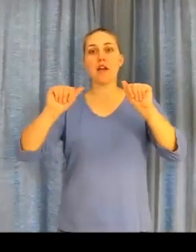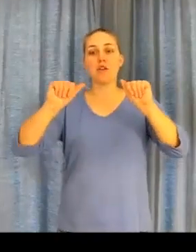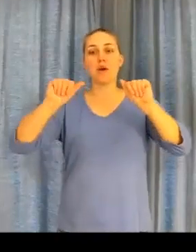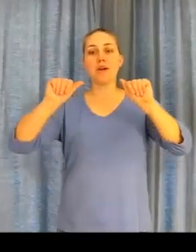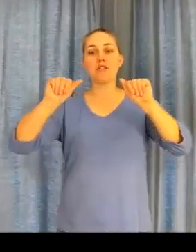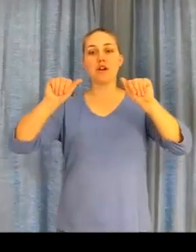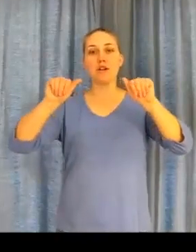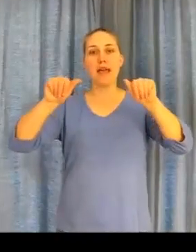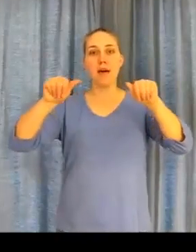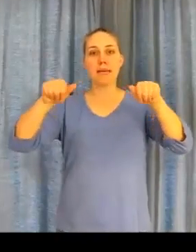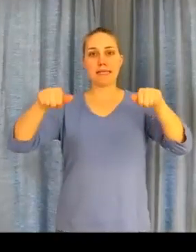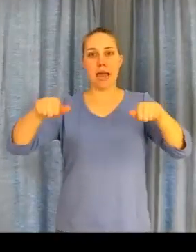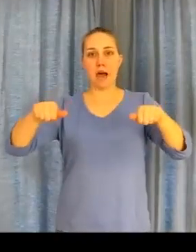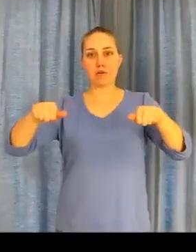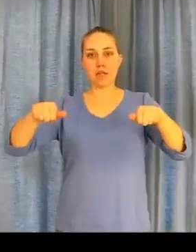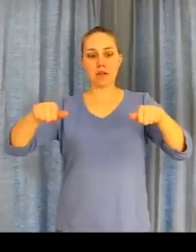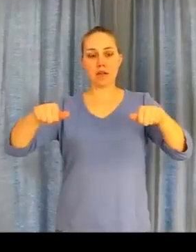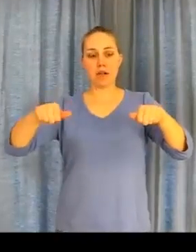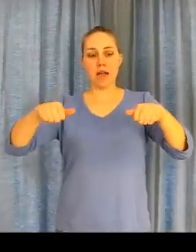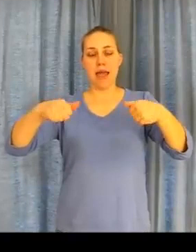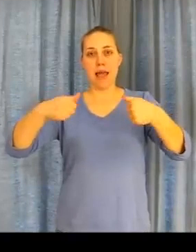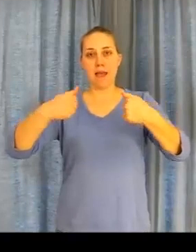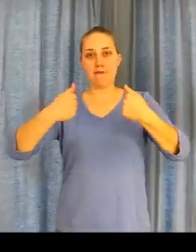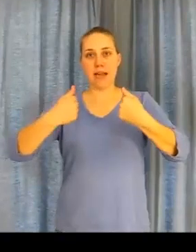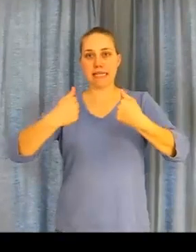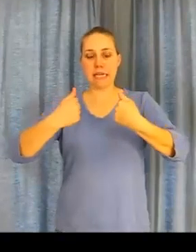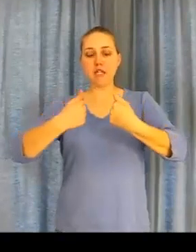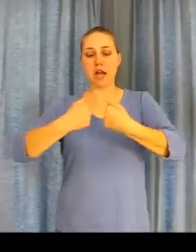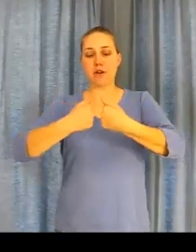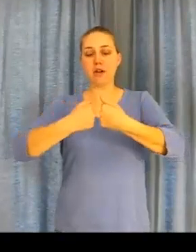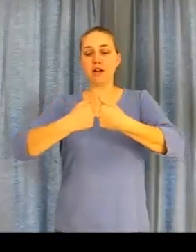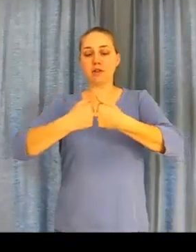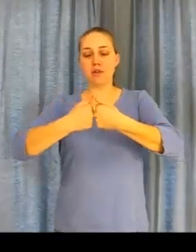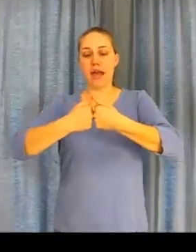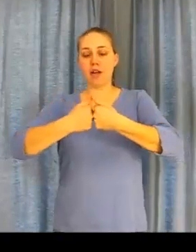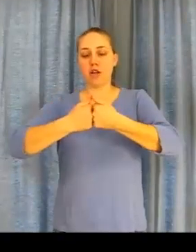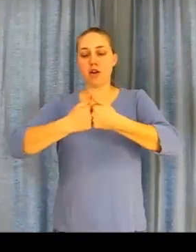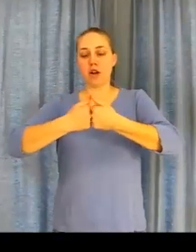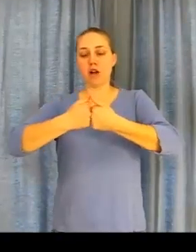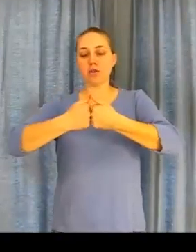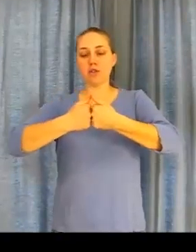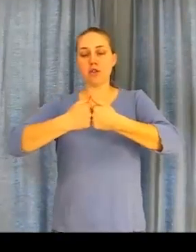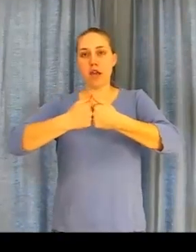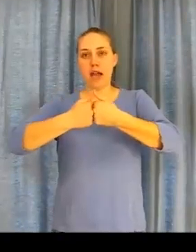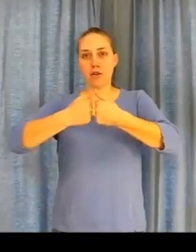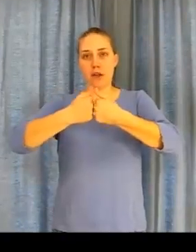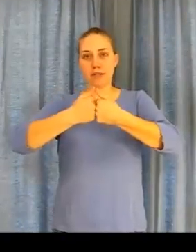You're going to turn them down and then facing each other so that your knuckles and your thumbs